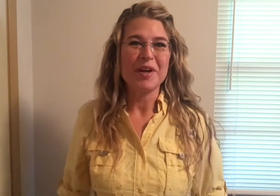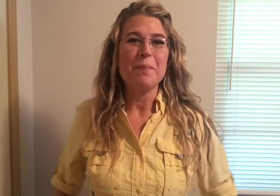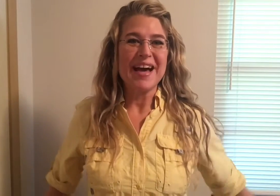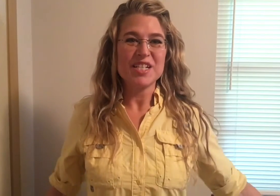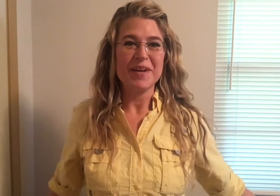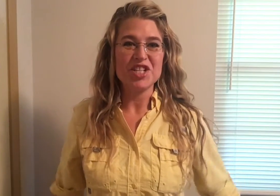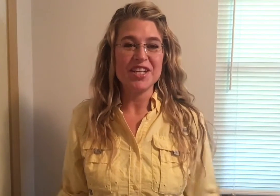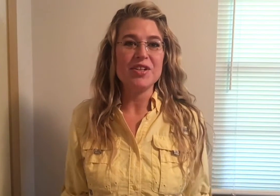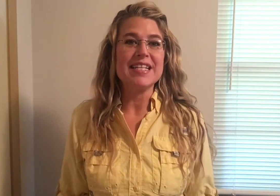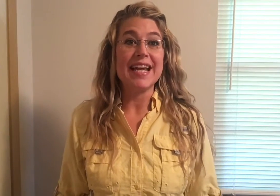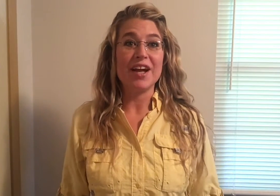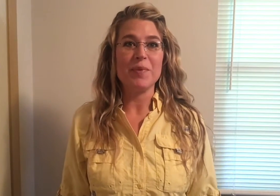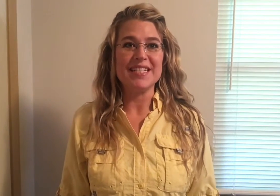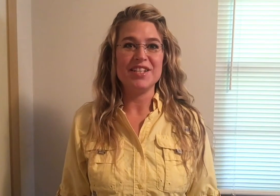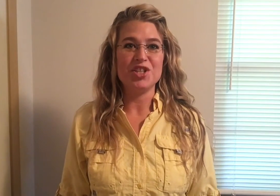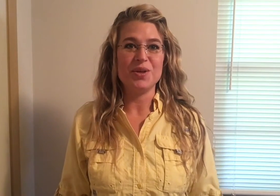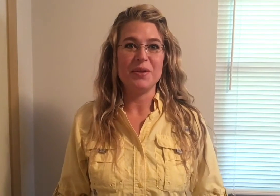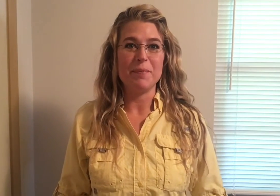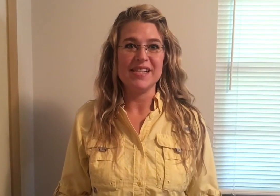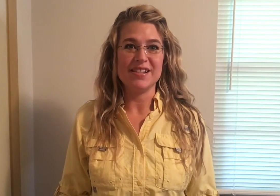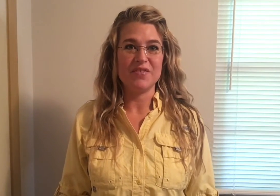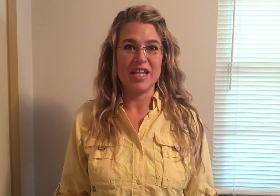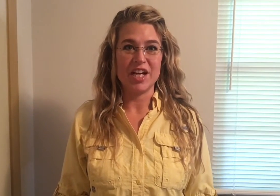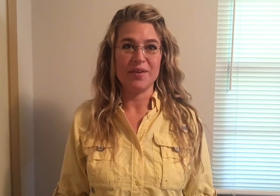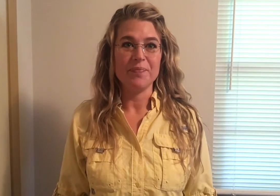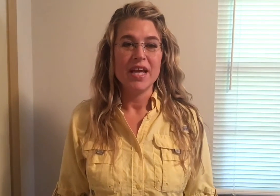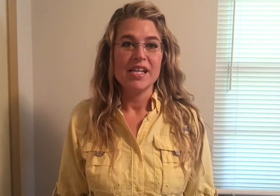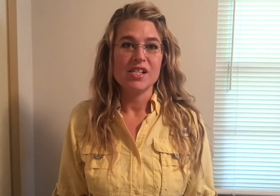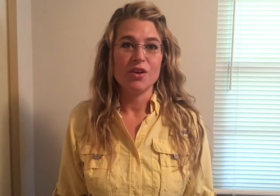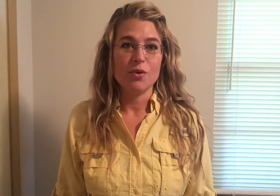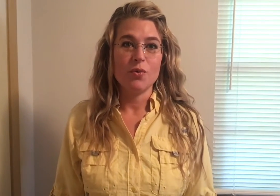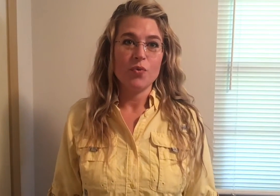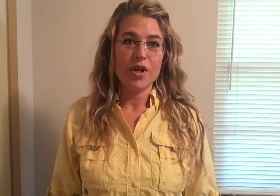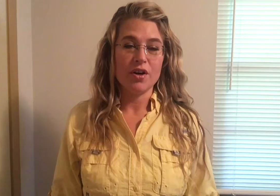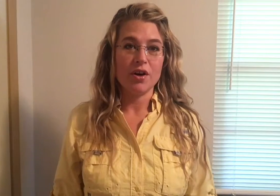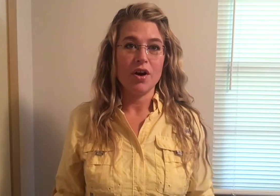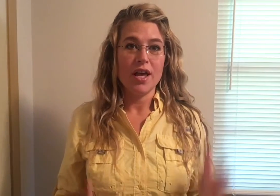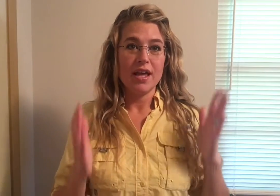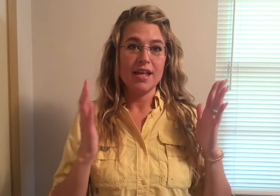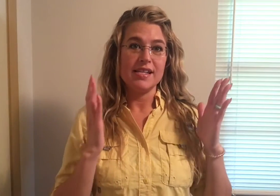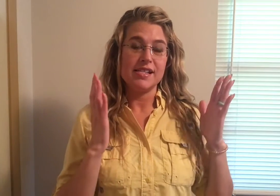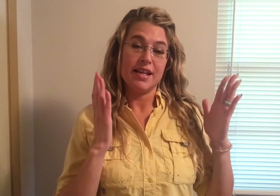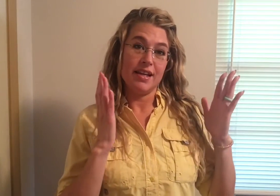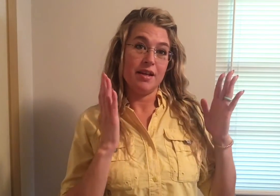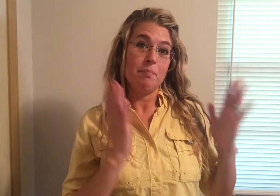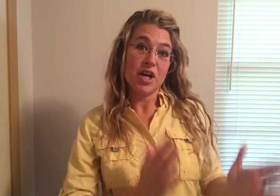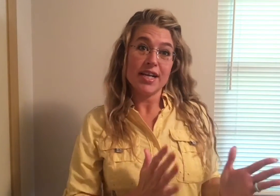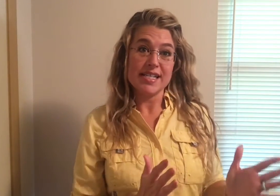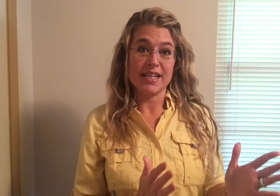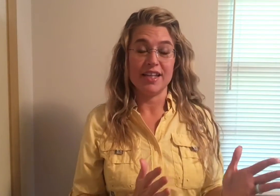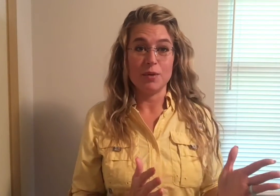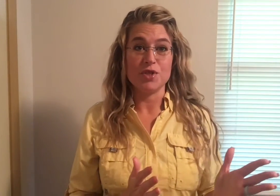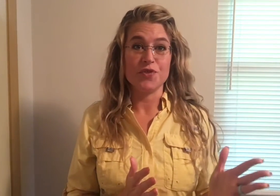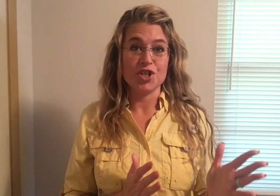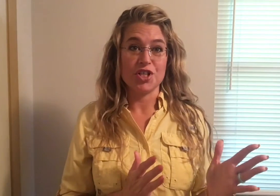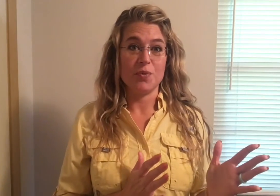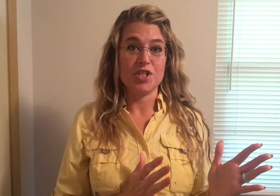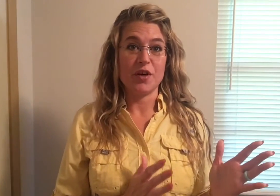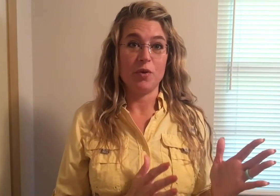guys, welcome back to my channel. Today I'll be teaching you the months of the year. So there is an American Sign Language version which I will be